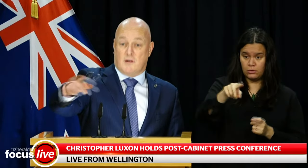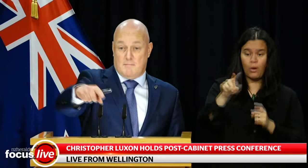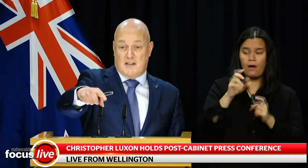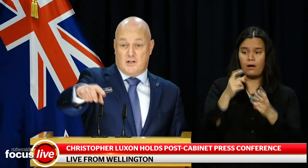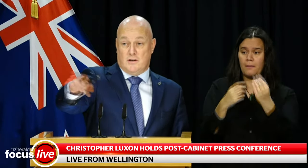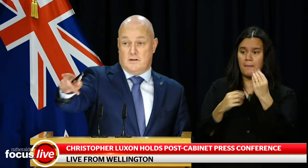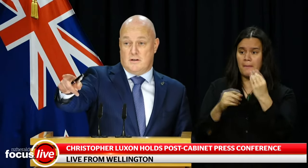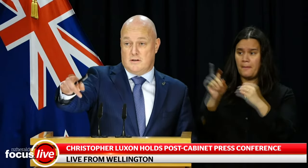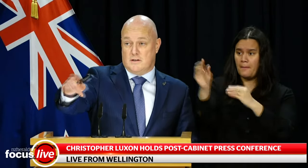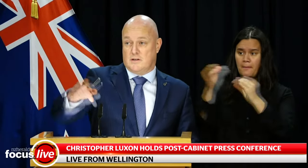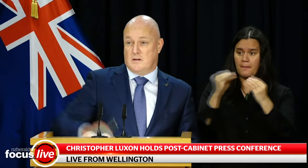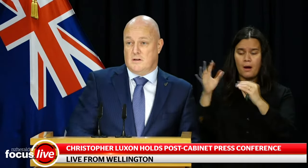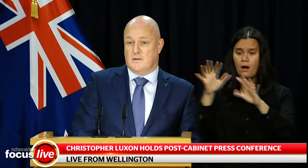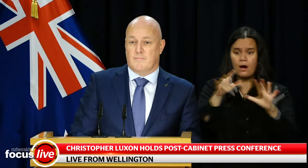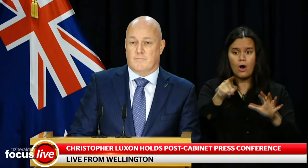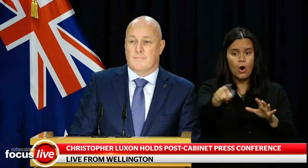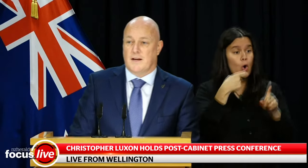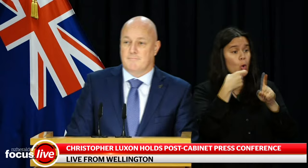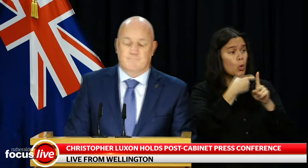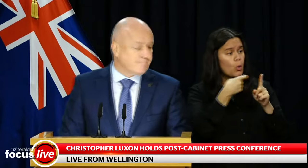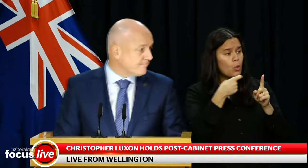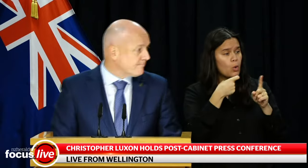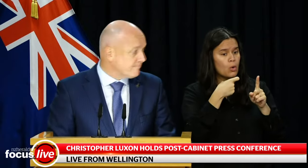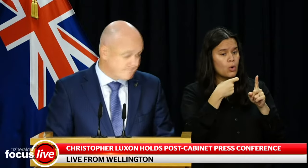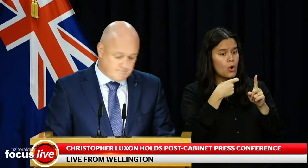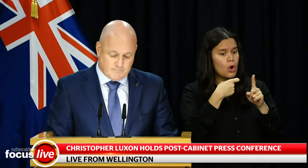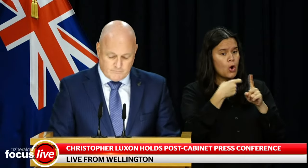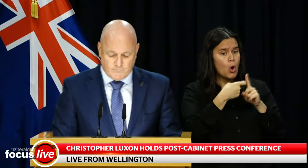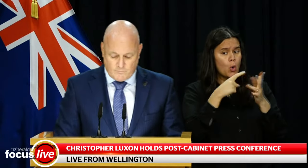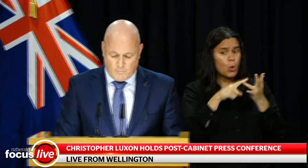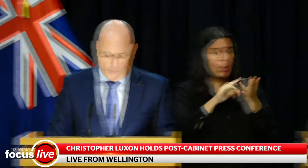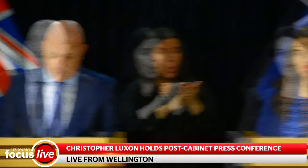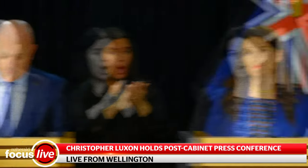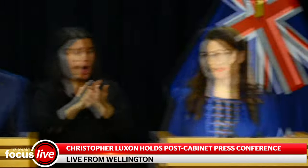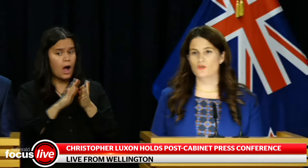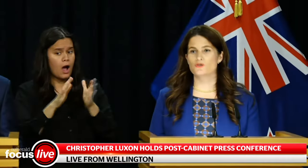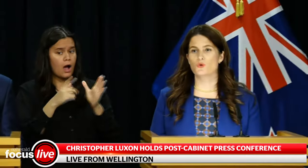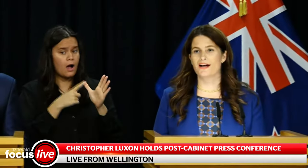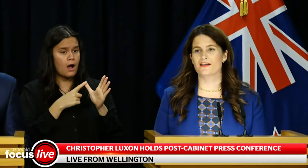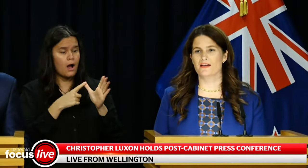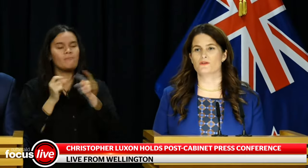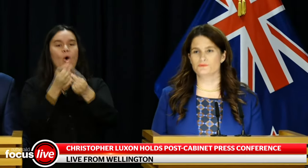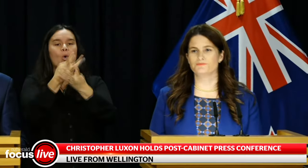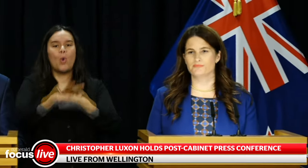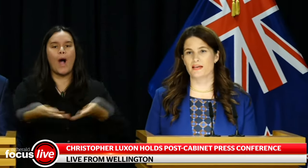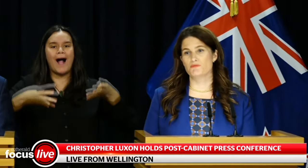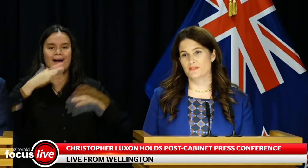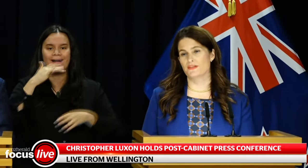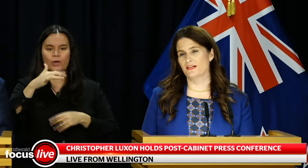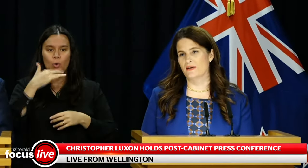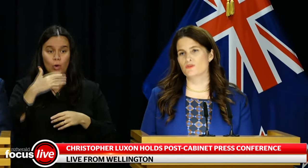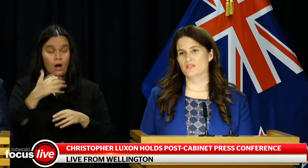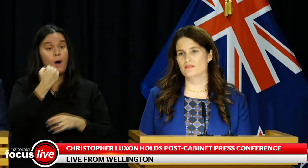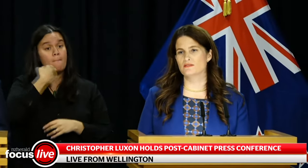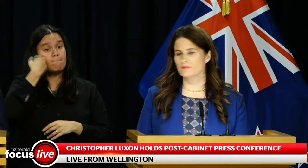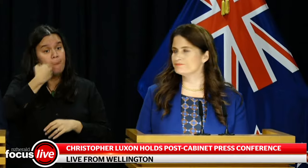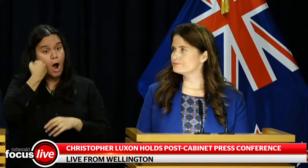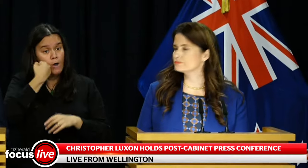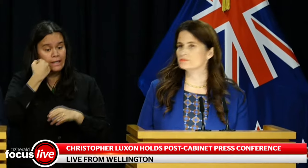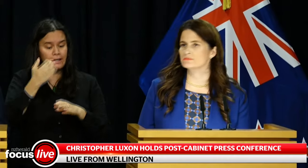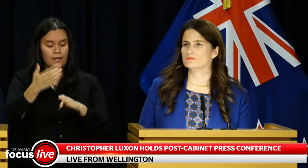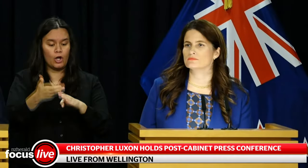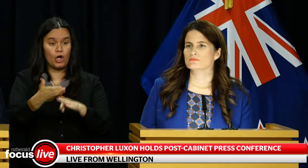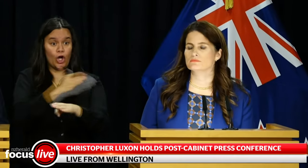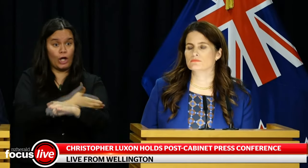Can I just go to Thomas? I'll come back to you. Yes, they are. All licensed early childhood services, which includes Kohanga Reo and Pacifica Language Nests.